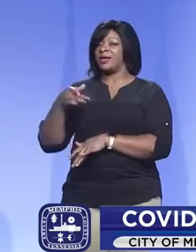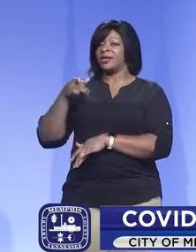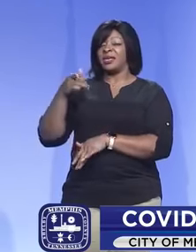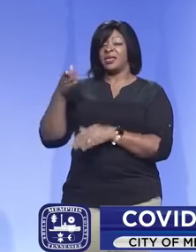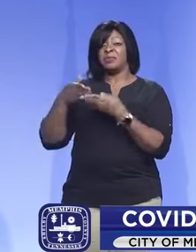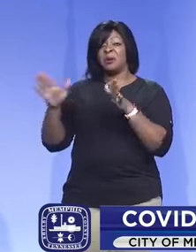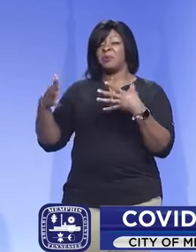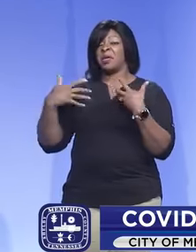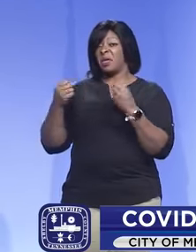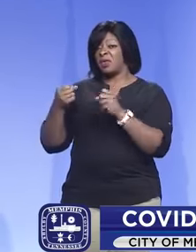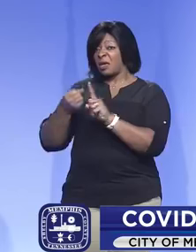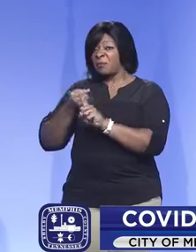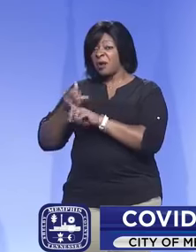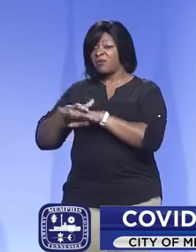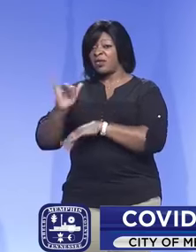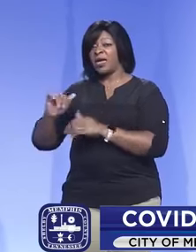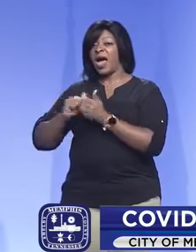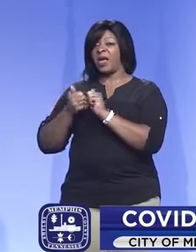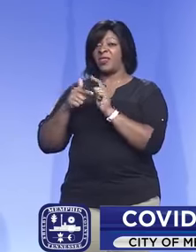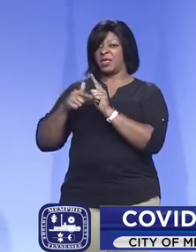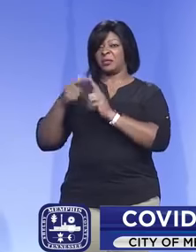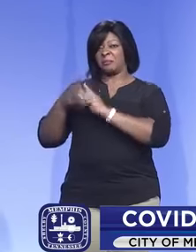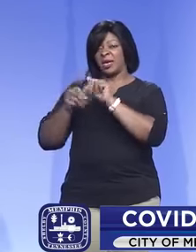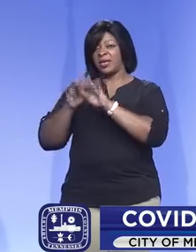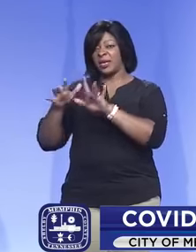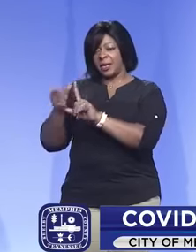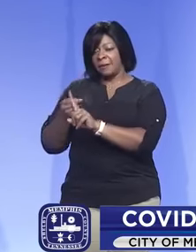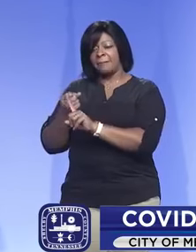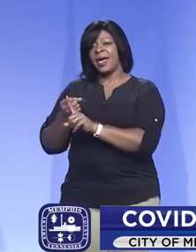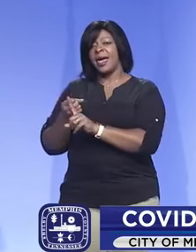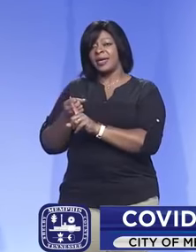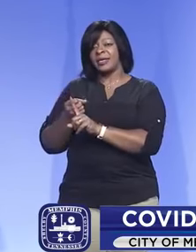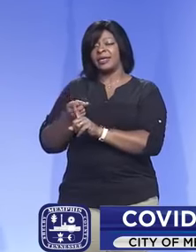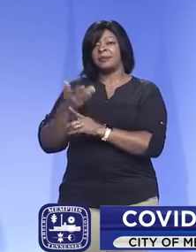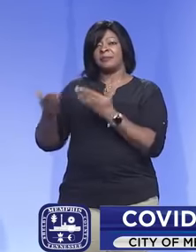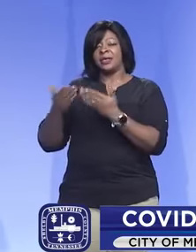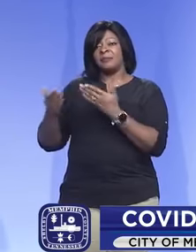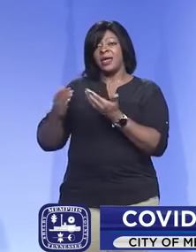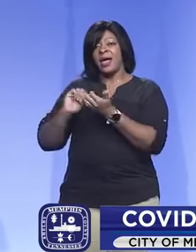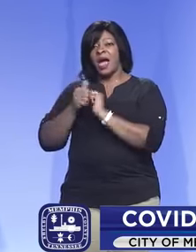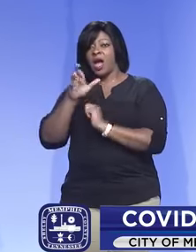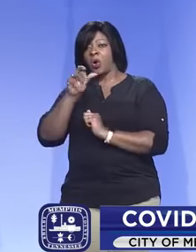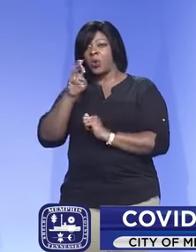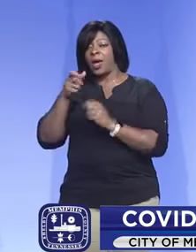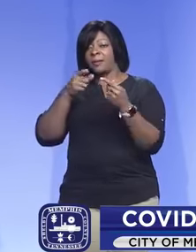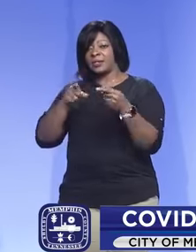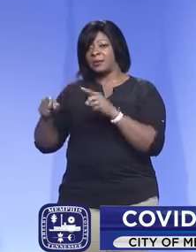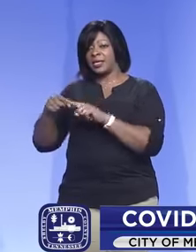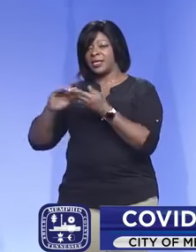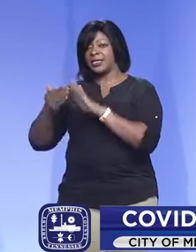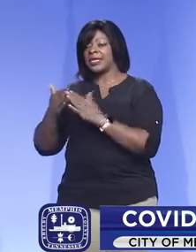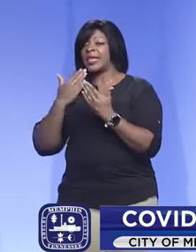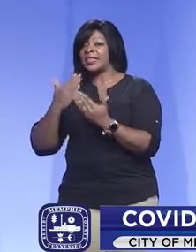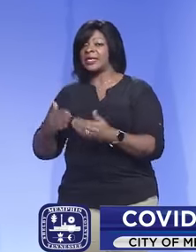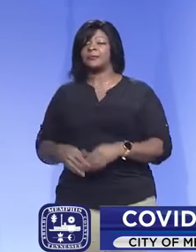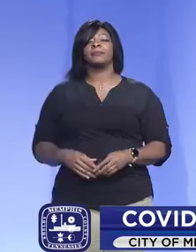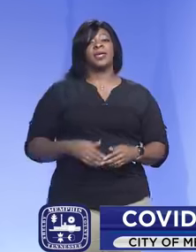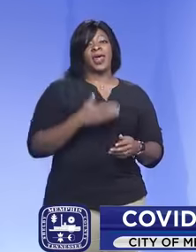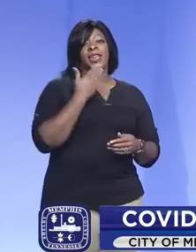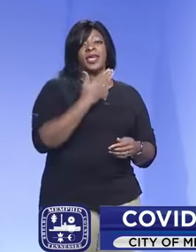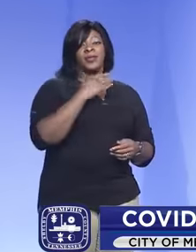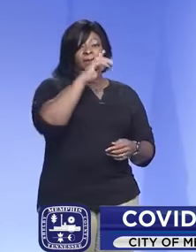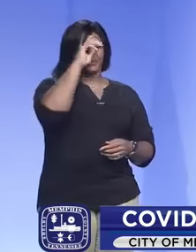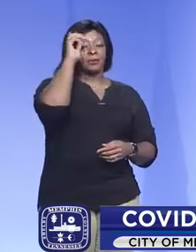health impact on this? And has the pandemic impacted, maybe how the crime is taking place in the city? Thank you. Thank you.